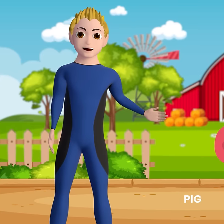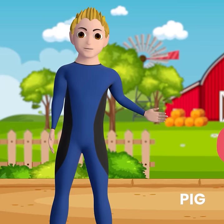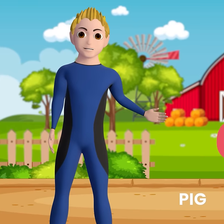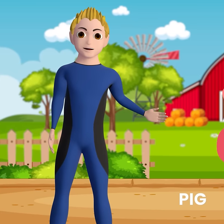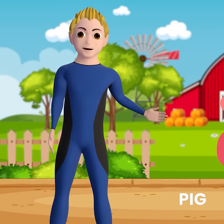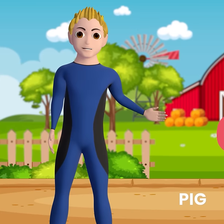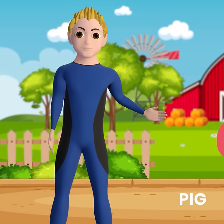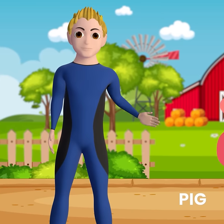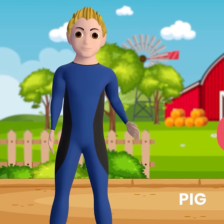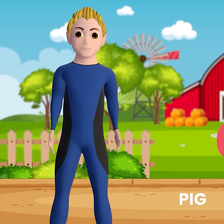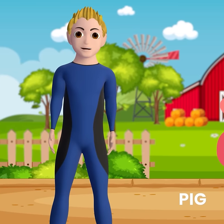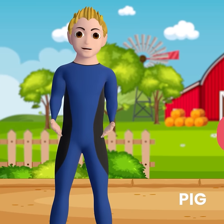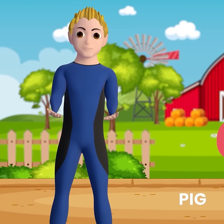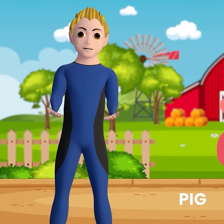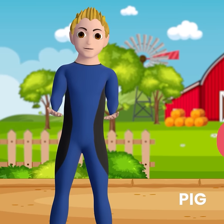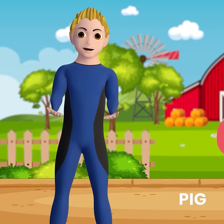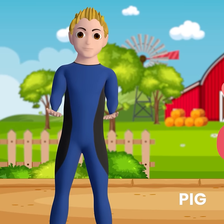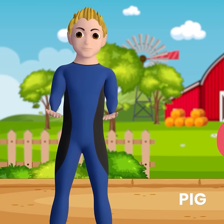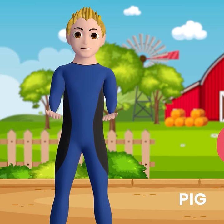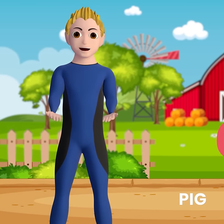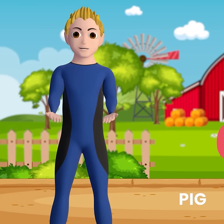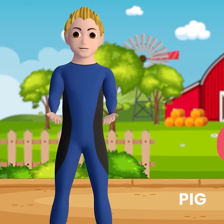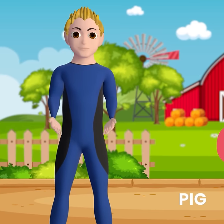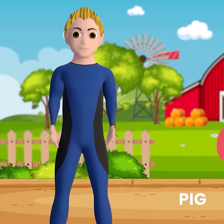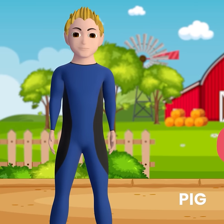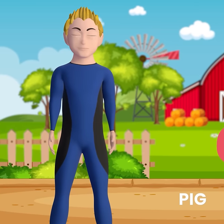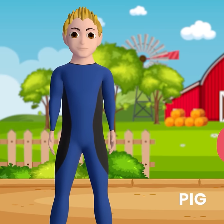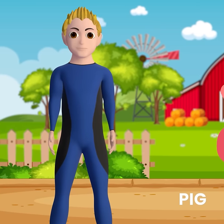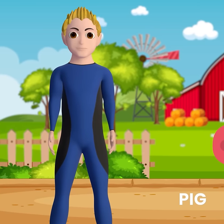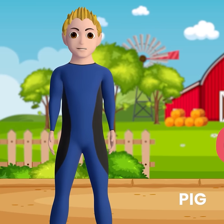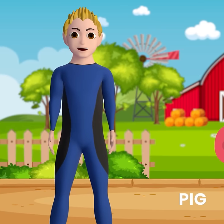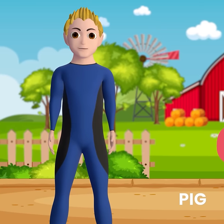Here's a pig. Can you say pig? Pig.